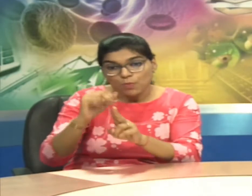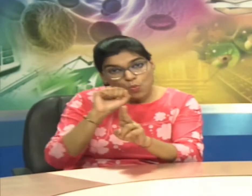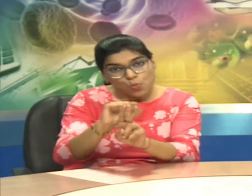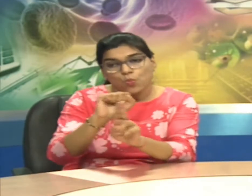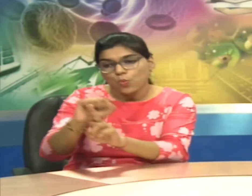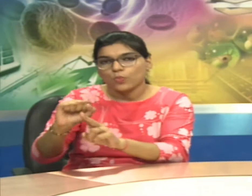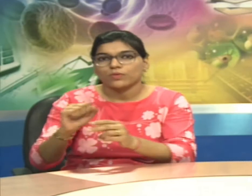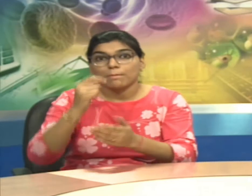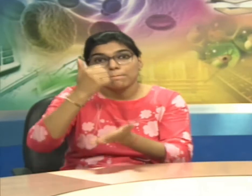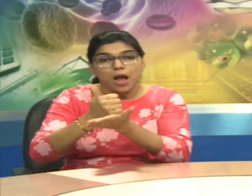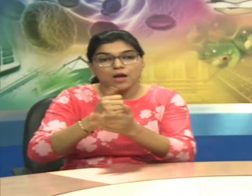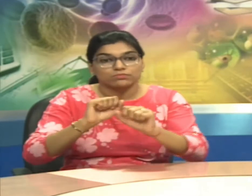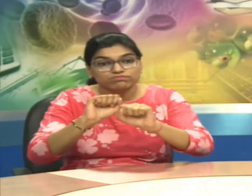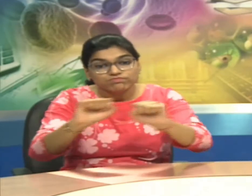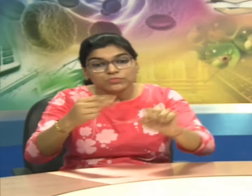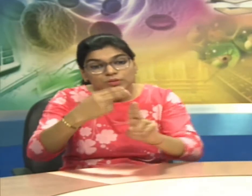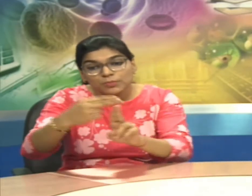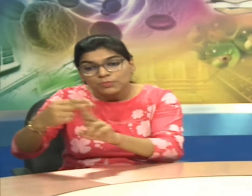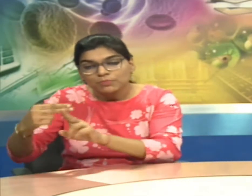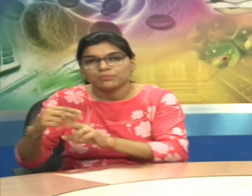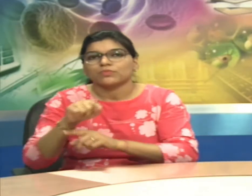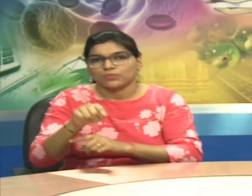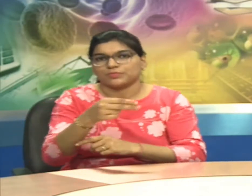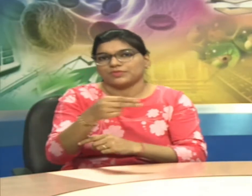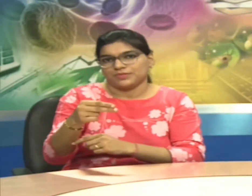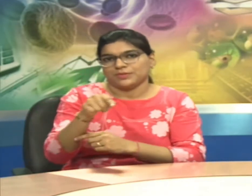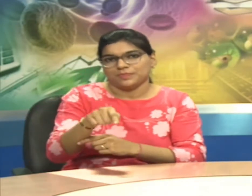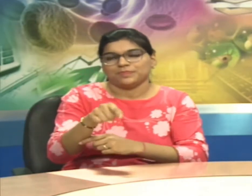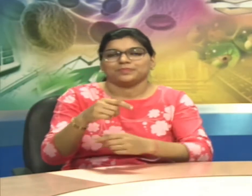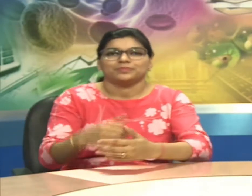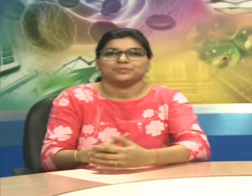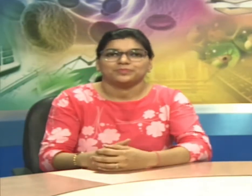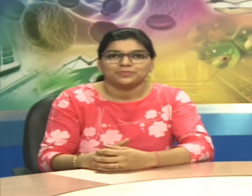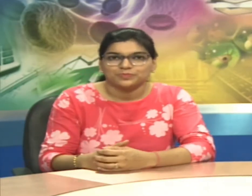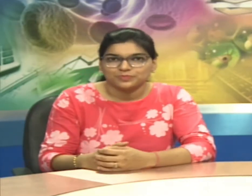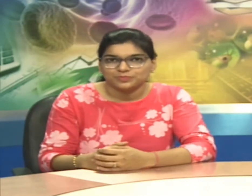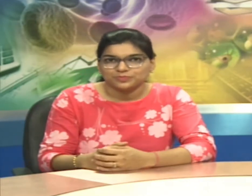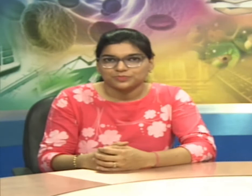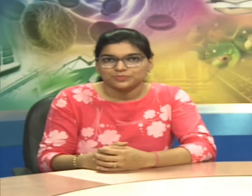The thing which has separate entity or separate right is called entity.